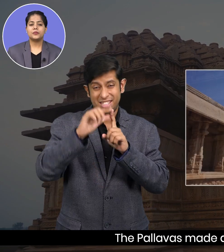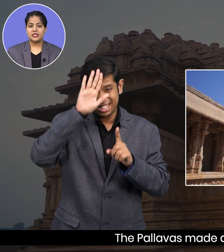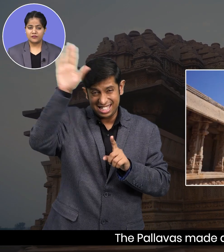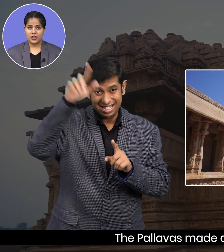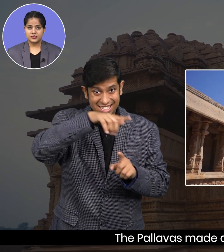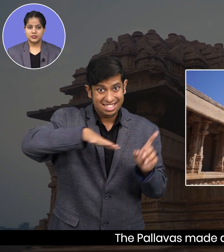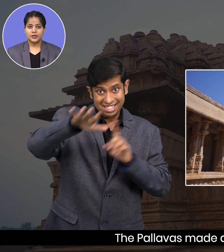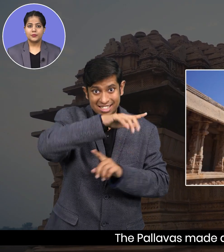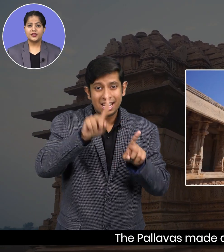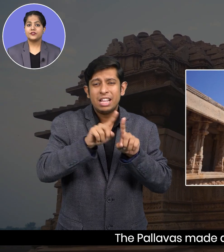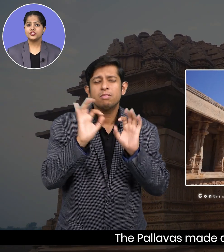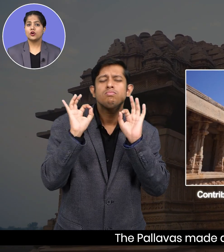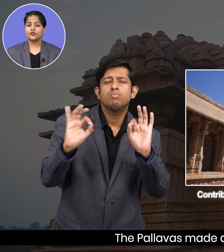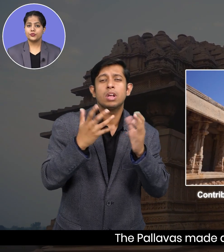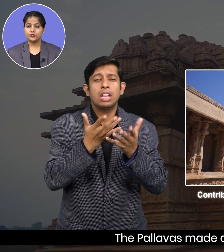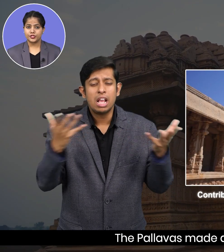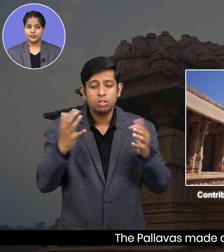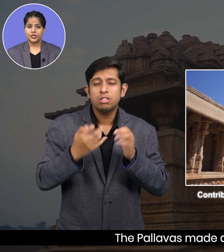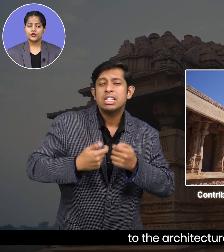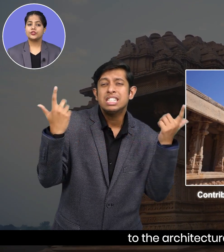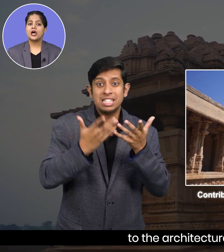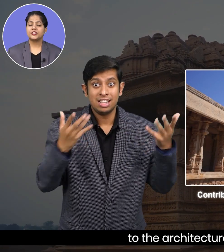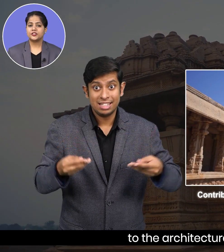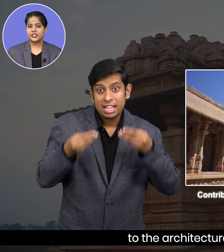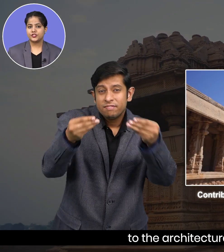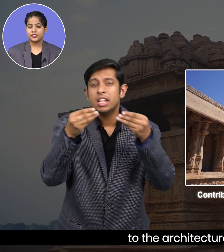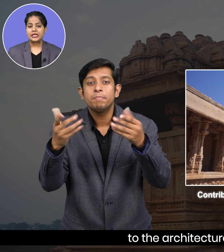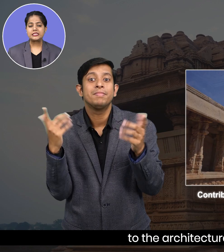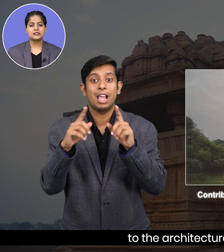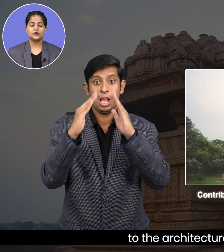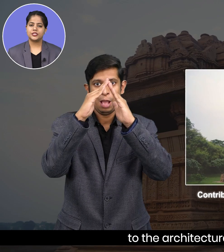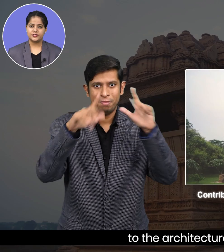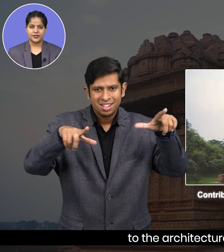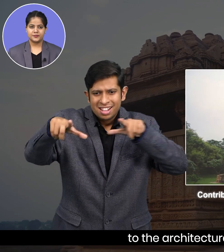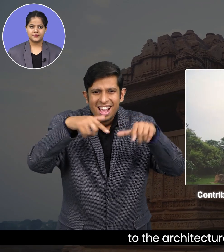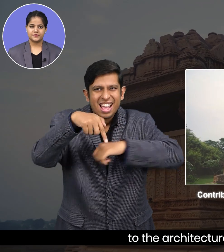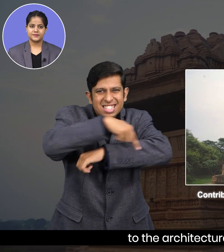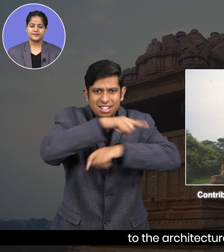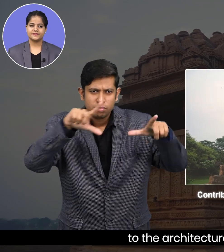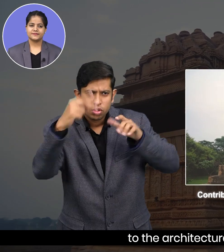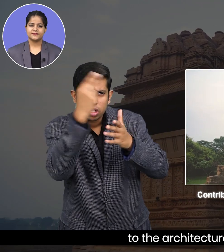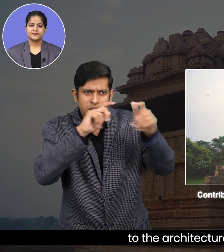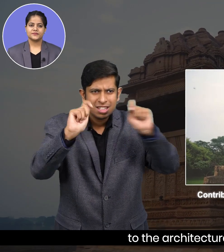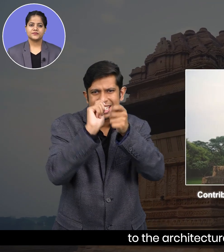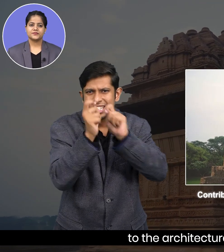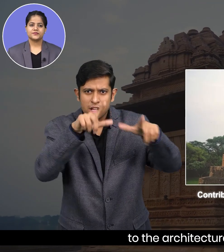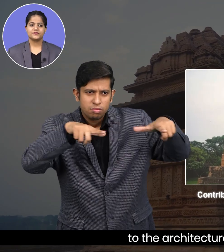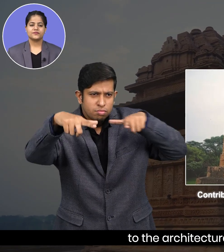The Pallavas made a rich contribution to the architecture in South India.